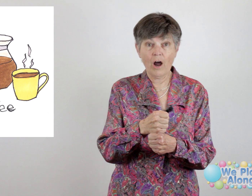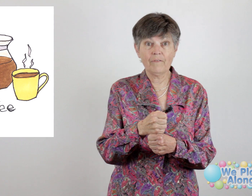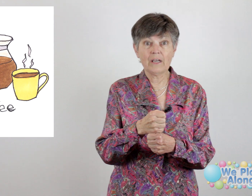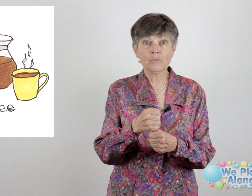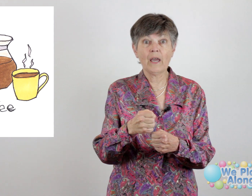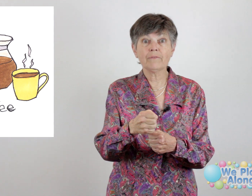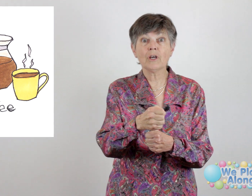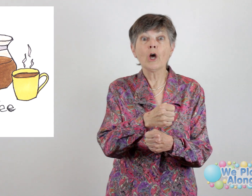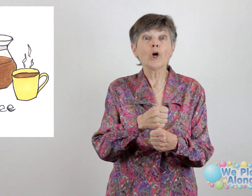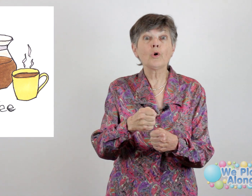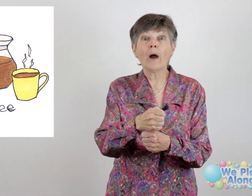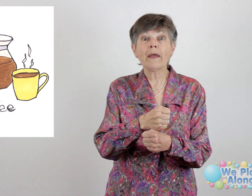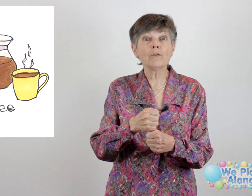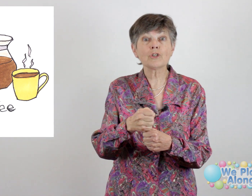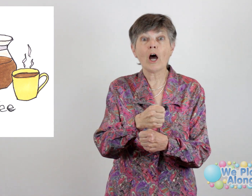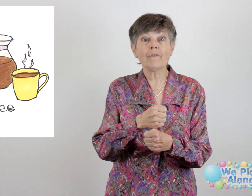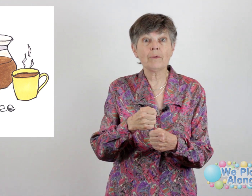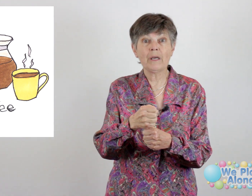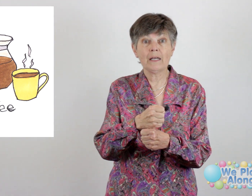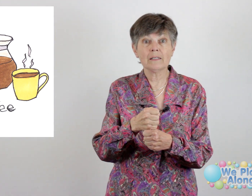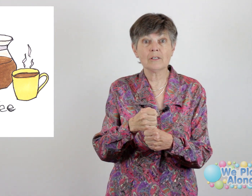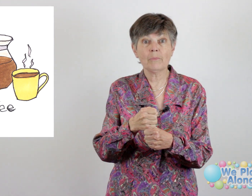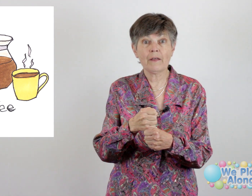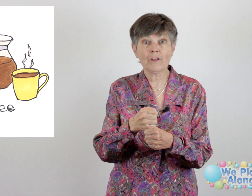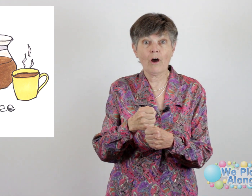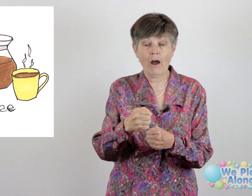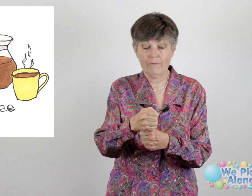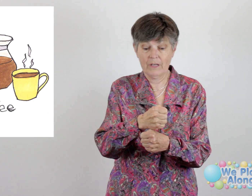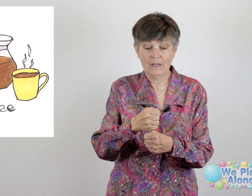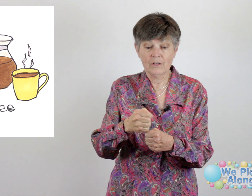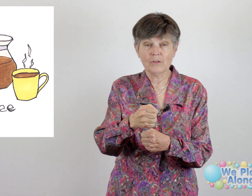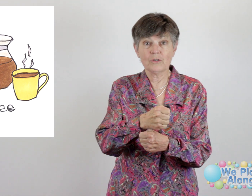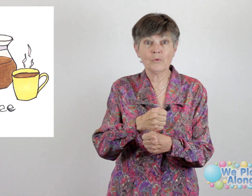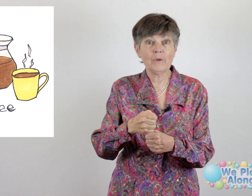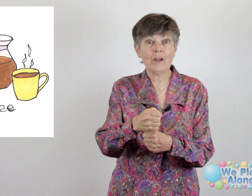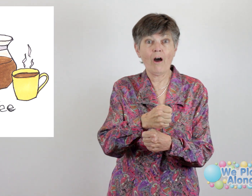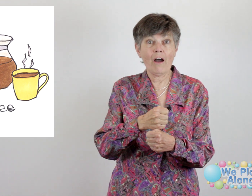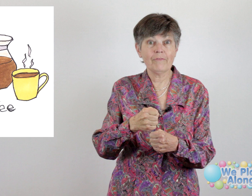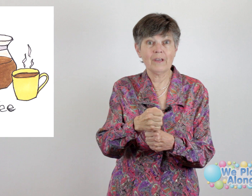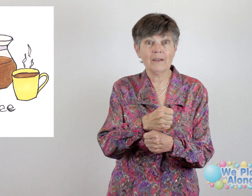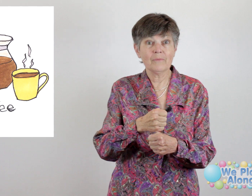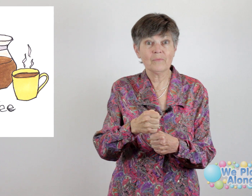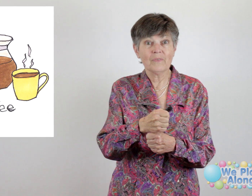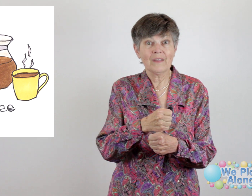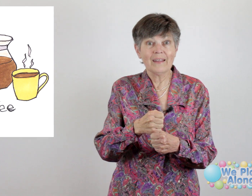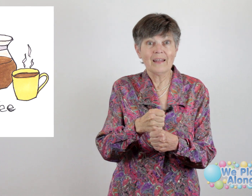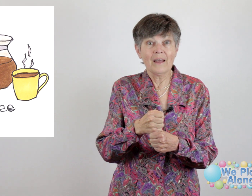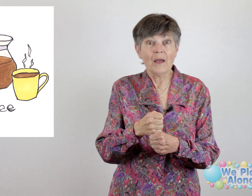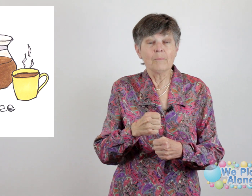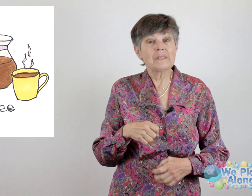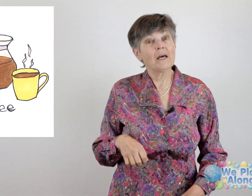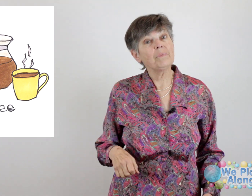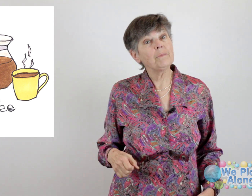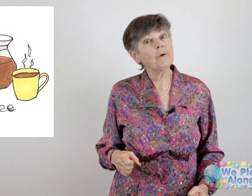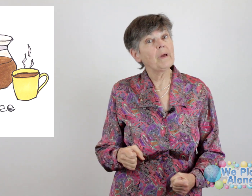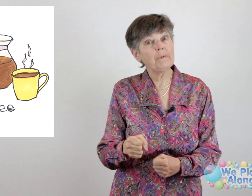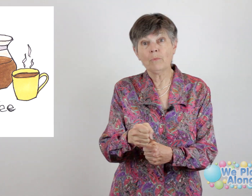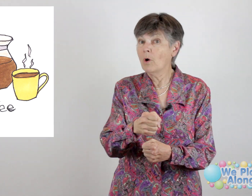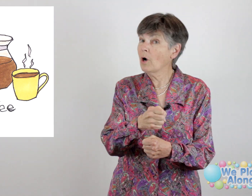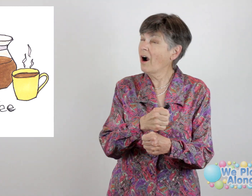coffee because we have to grind those coffee beans to make the coffee. This would be coffee. But some people maybe